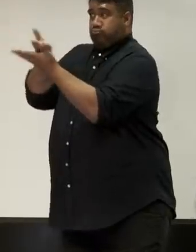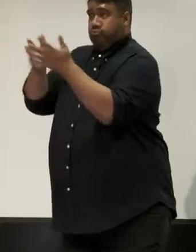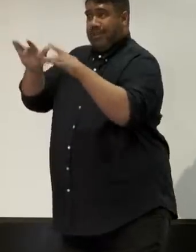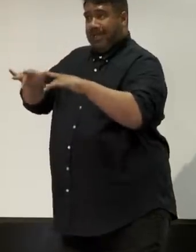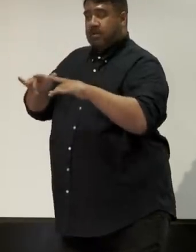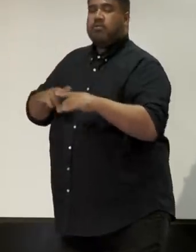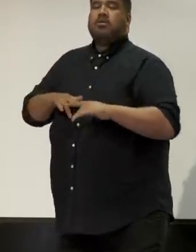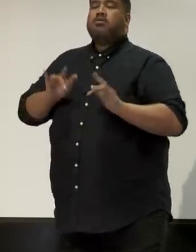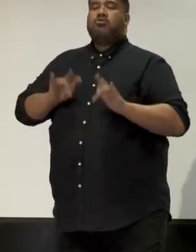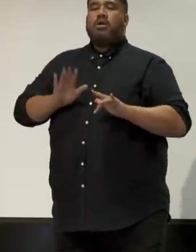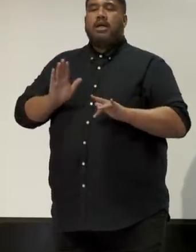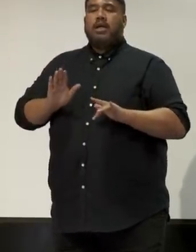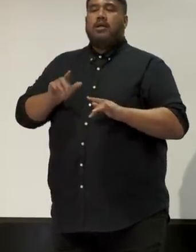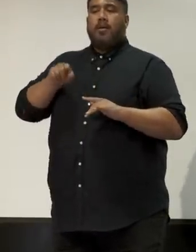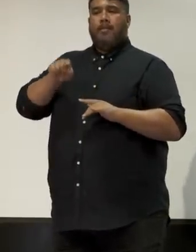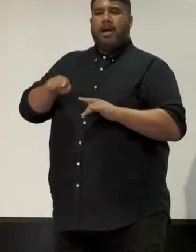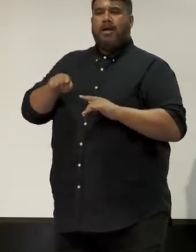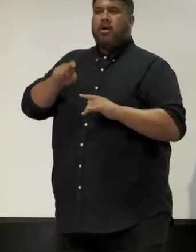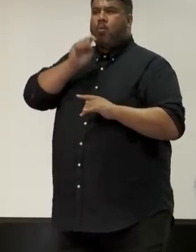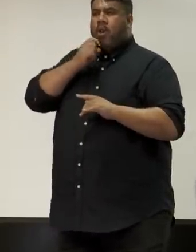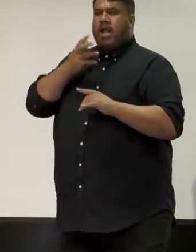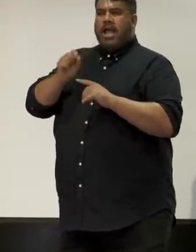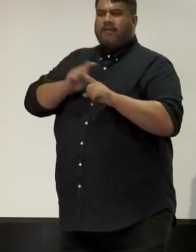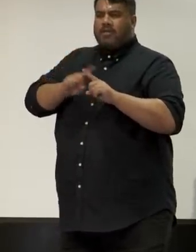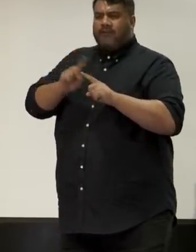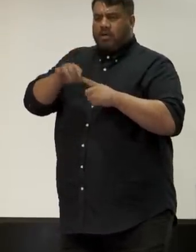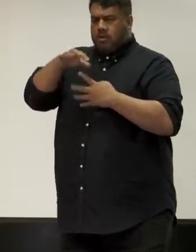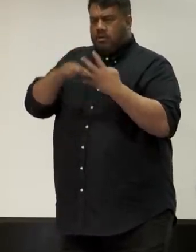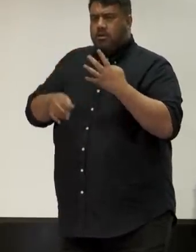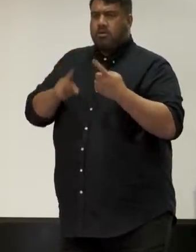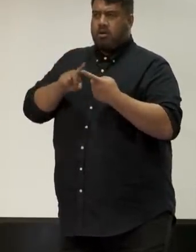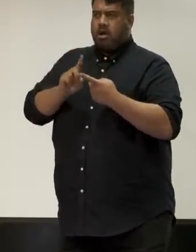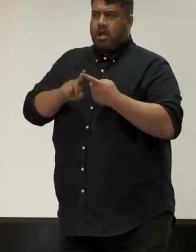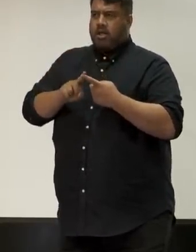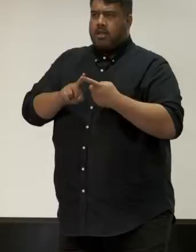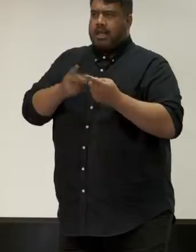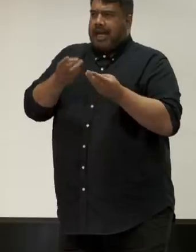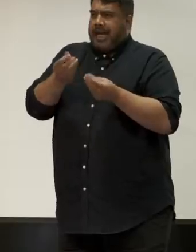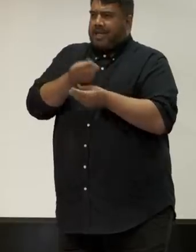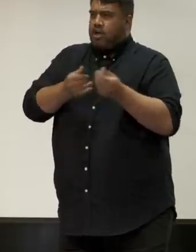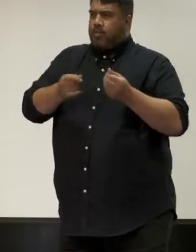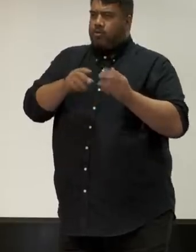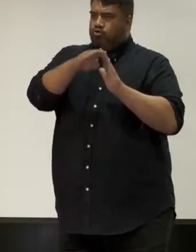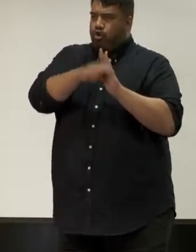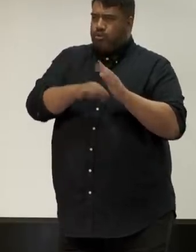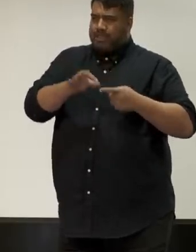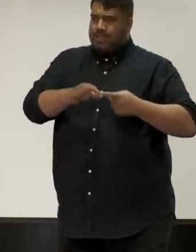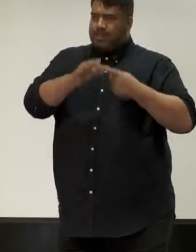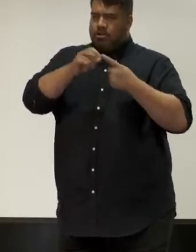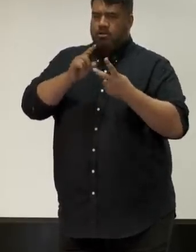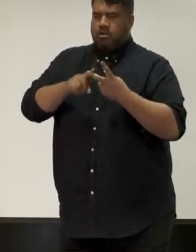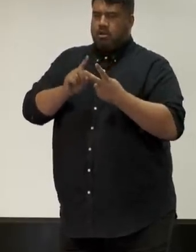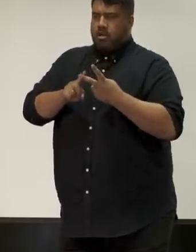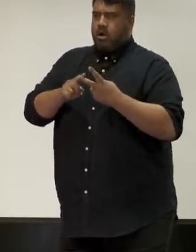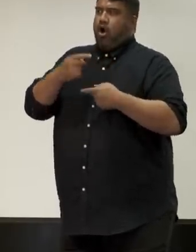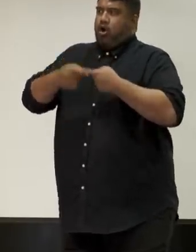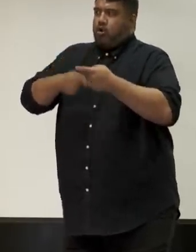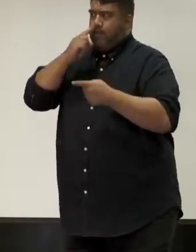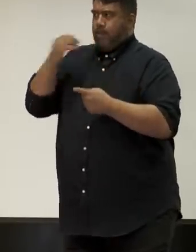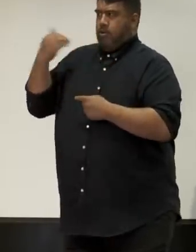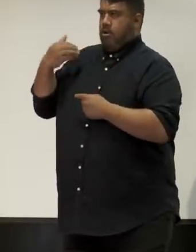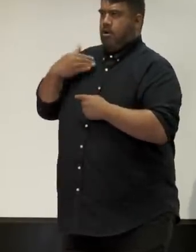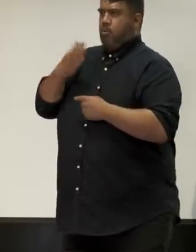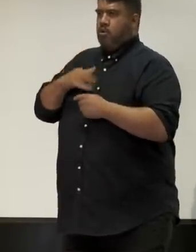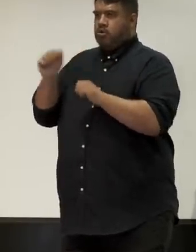across a number of areas, checking in on the economic exemptions, ongoing work to bring in family and loved ones, and just our ongoing